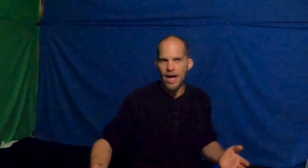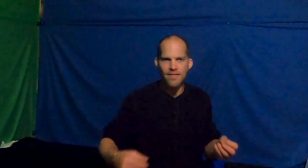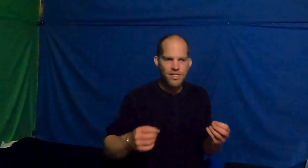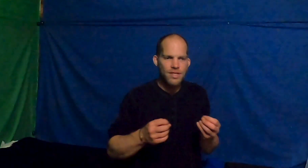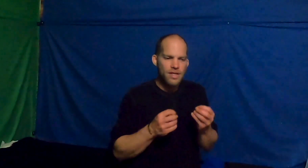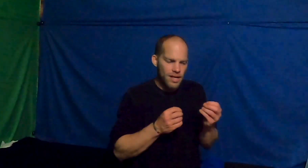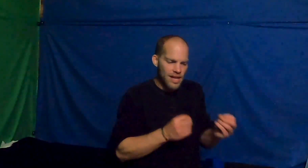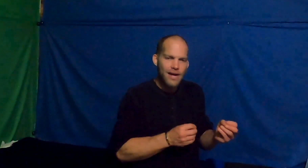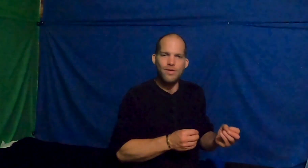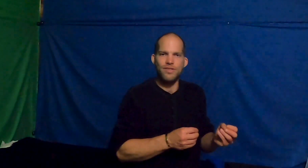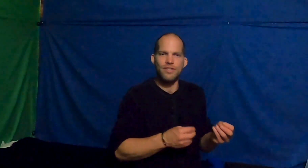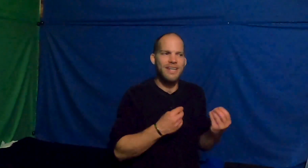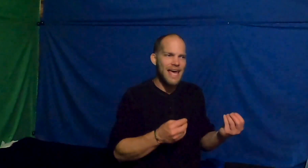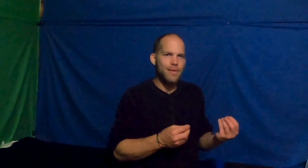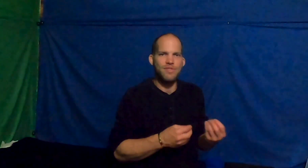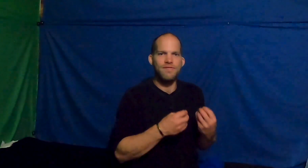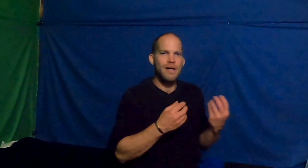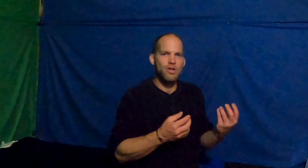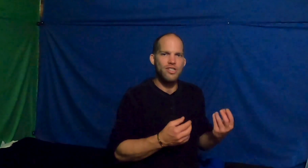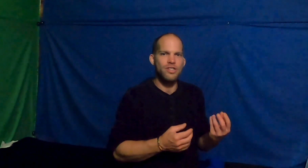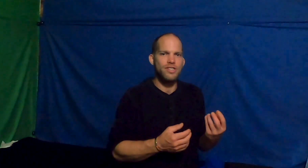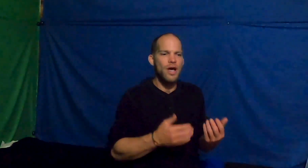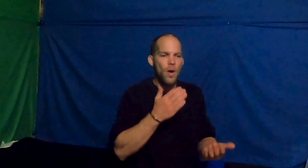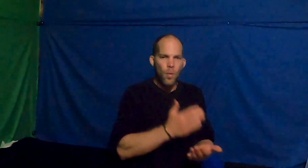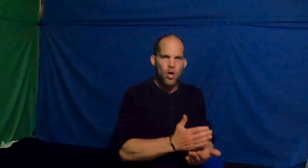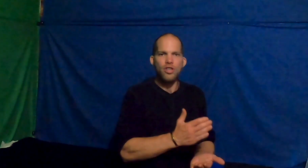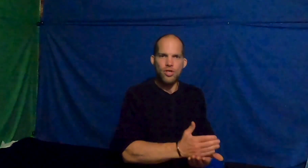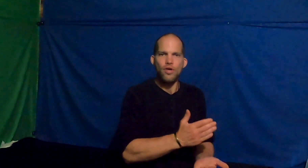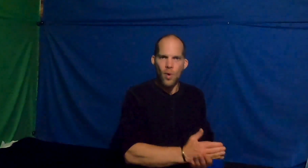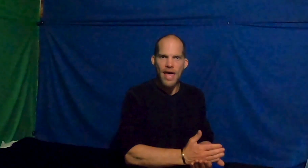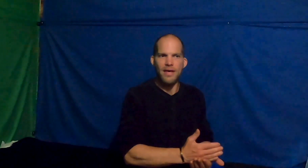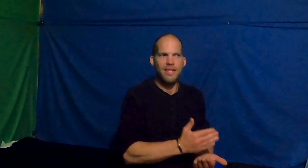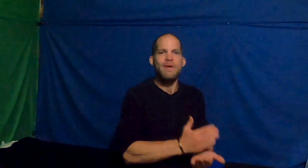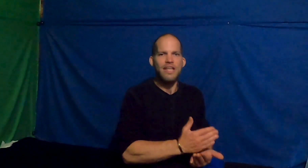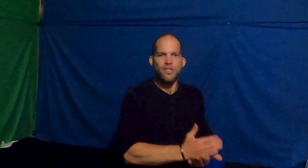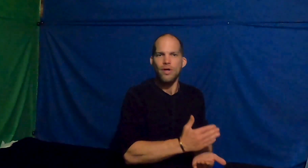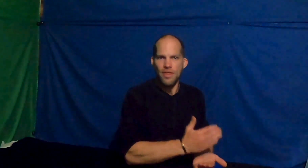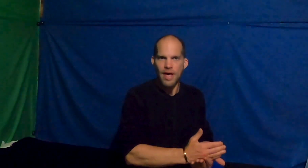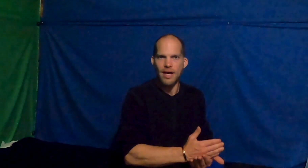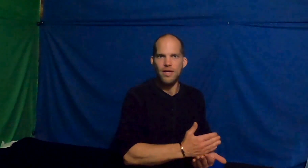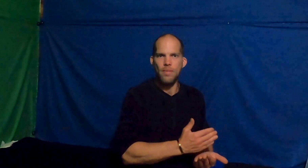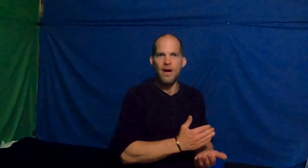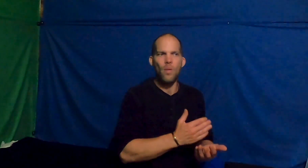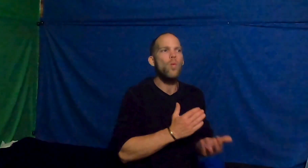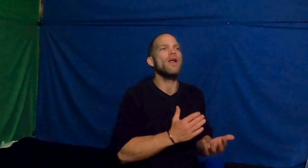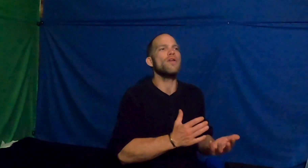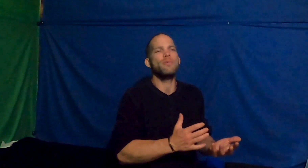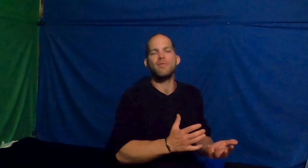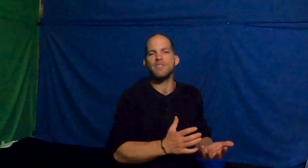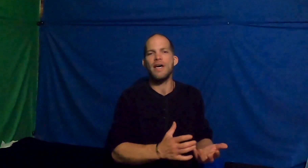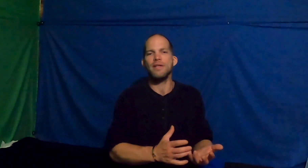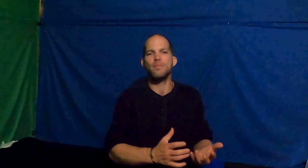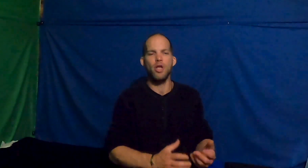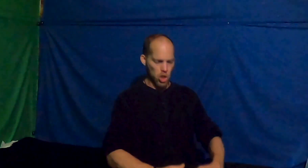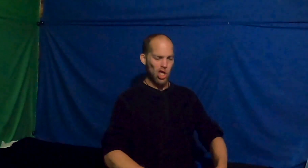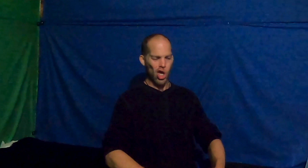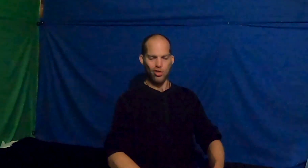lives, letters, names, vibrations, work a certain way. They mean a certain thing. No matter what other people say to be like, that's not